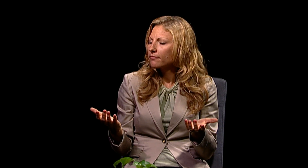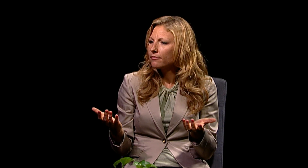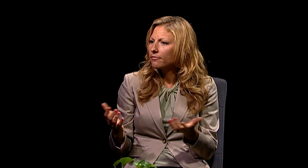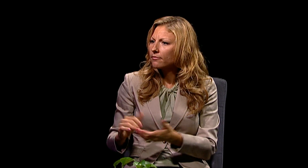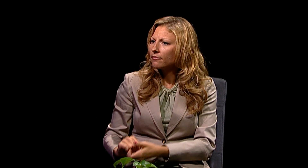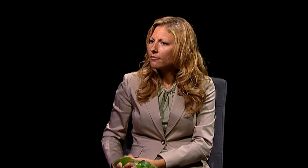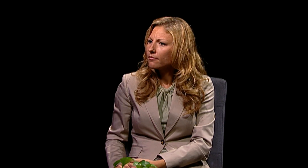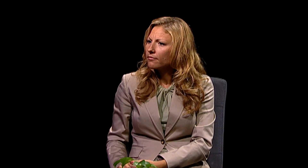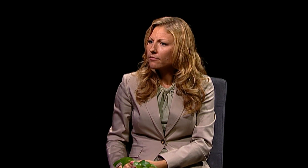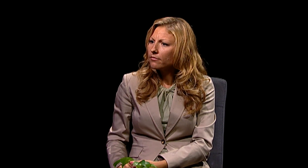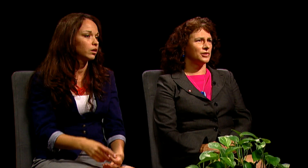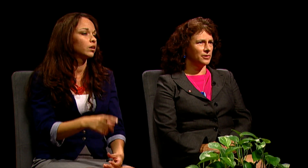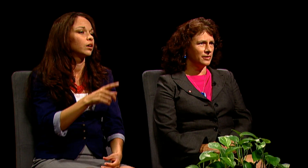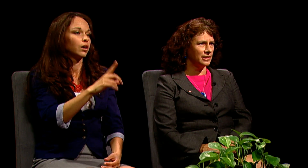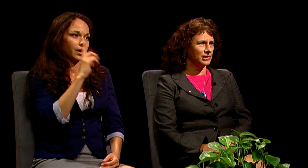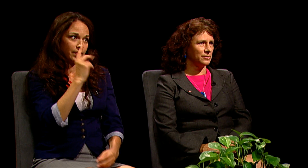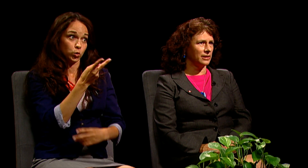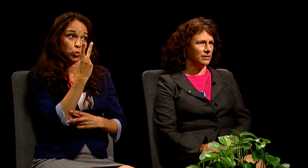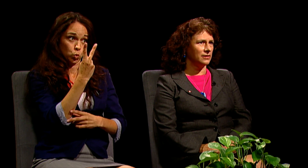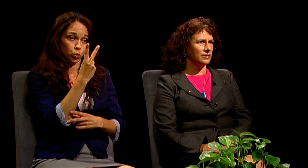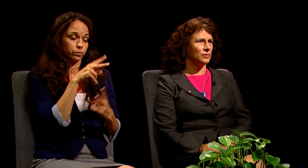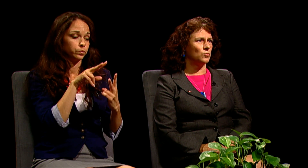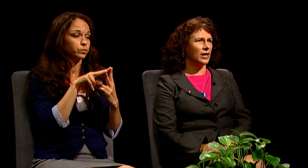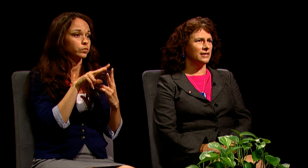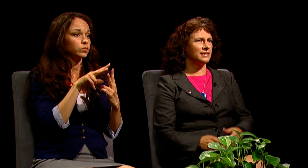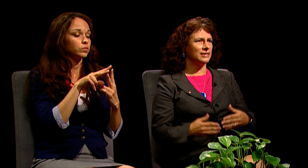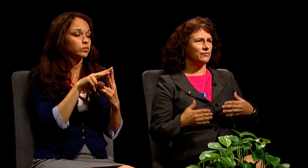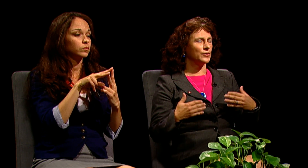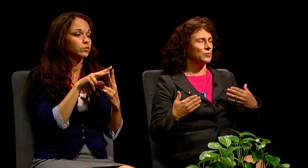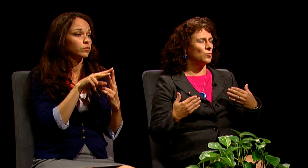to that concept? I think there are two things going on.